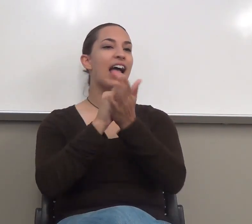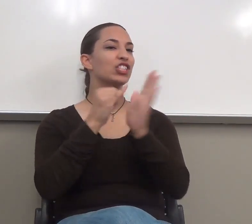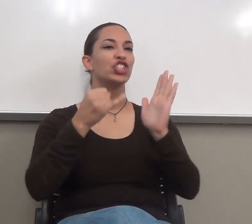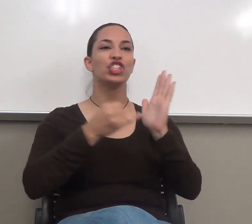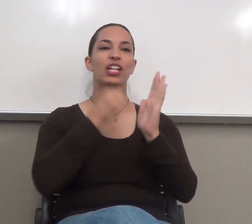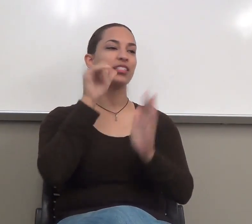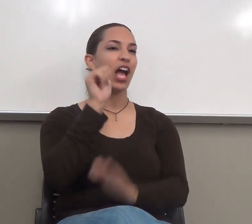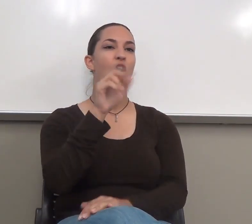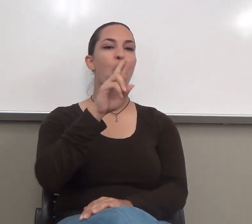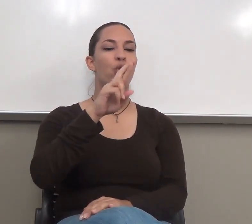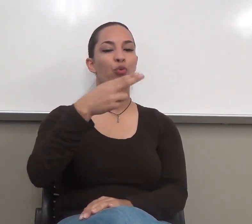before?